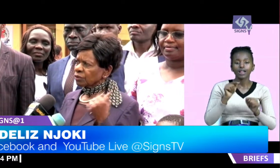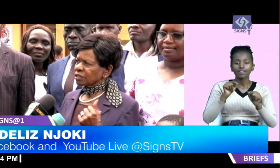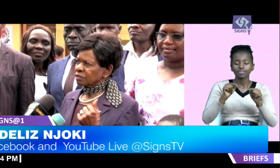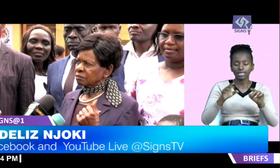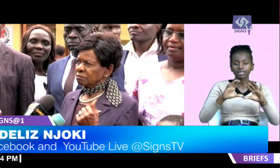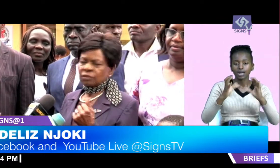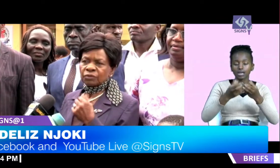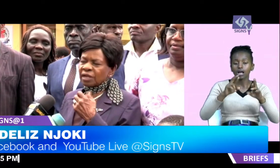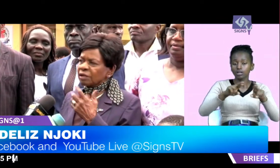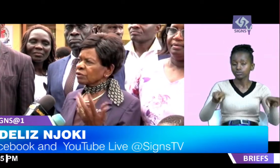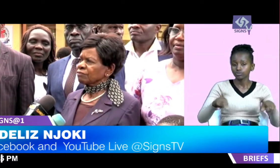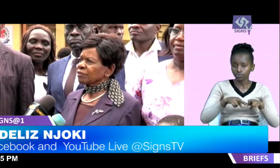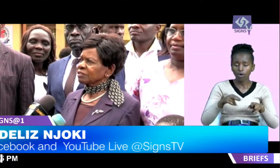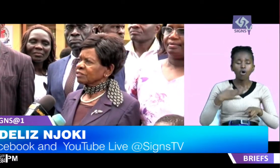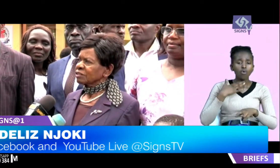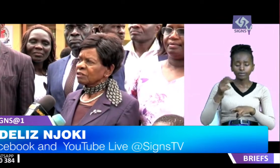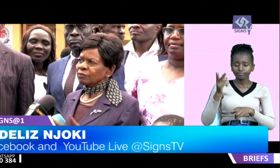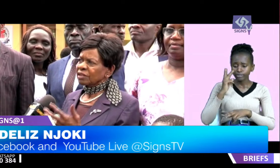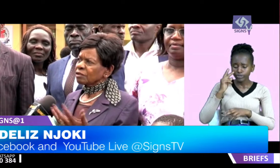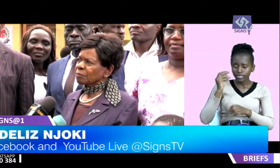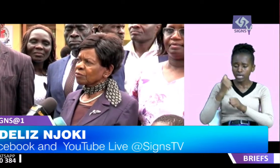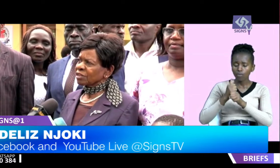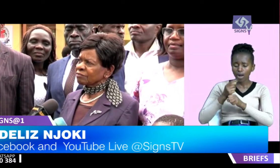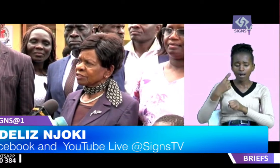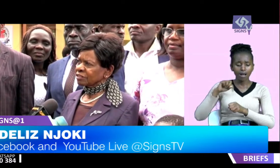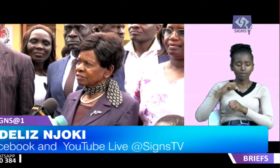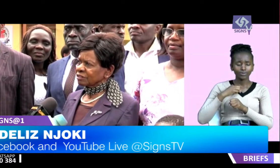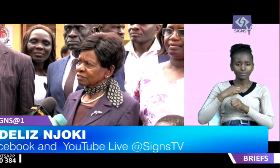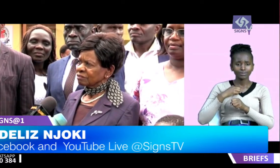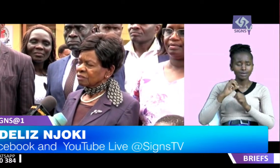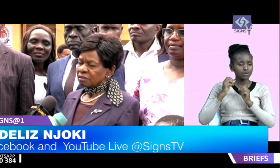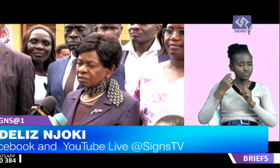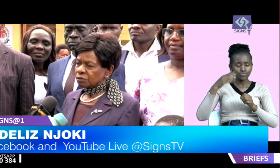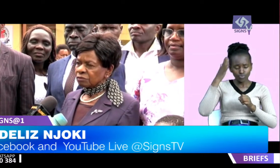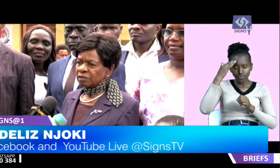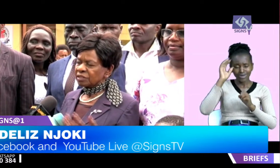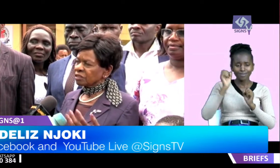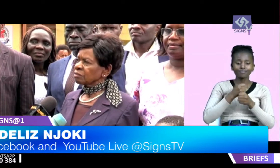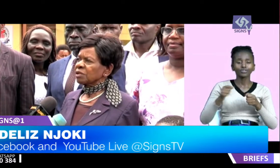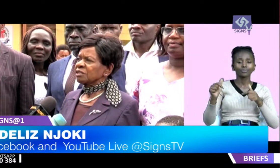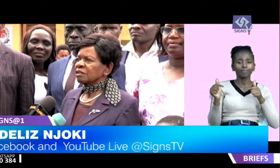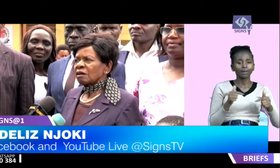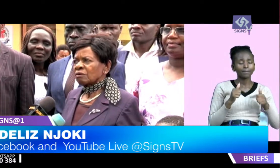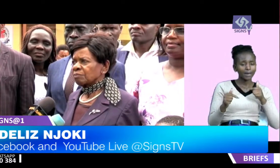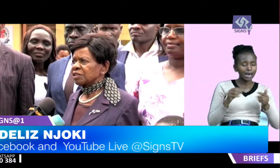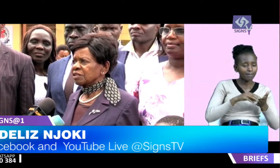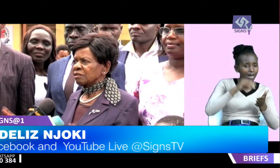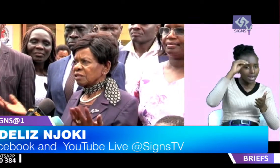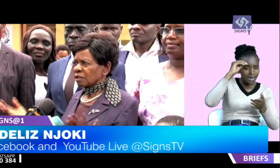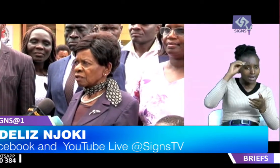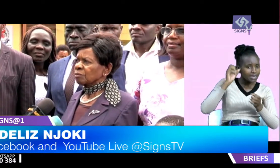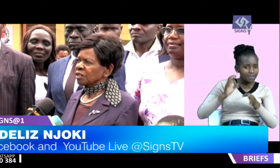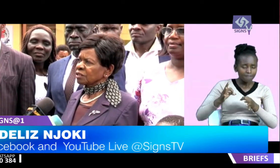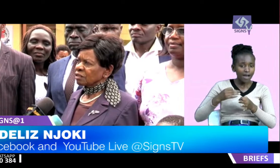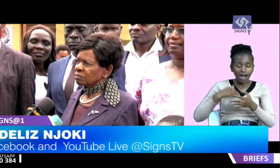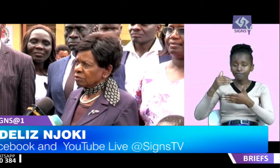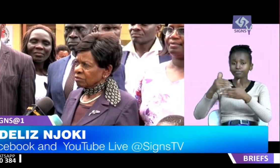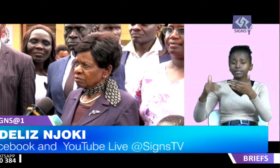towards, because we cannot fight if we can't provide facilities. The children with disability are completely helpless and they belong